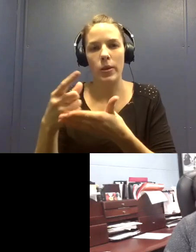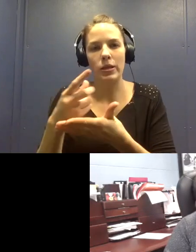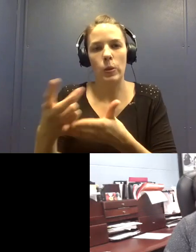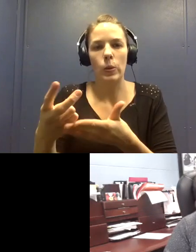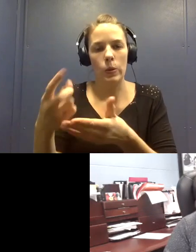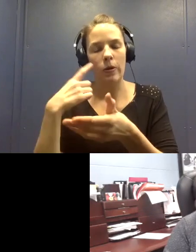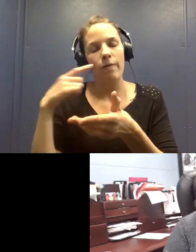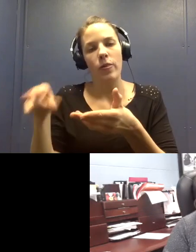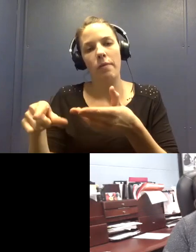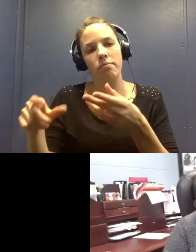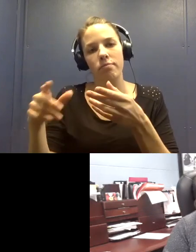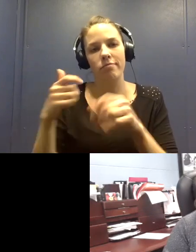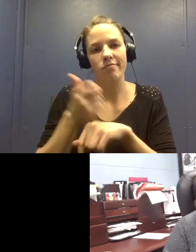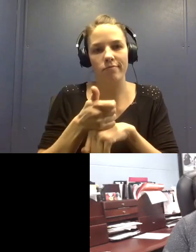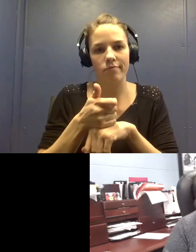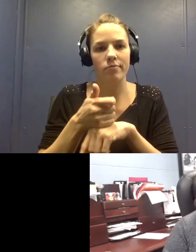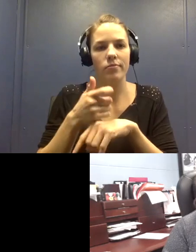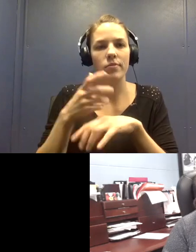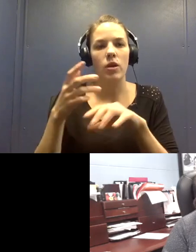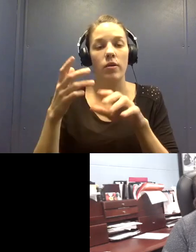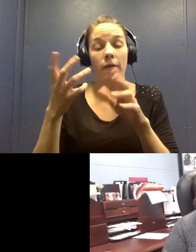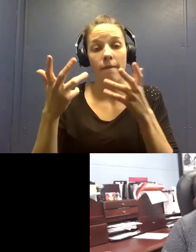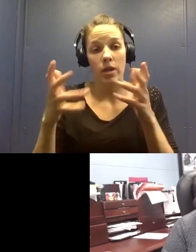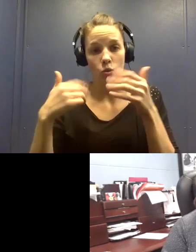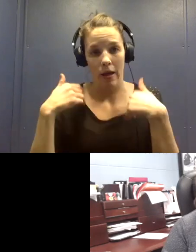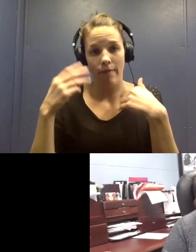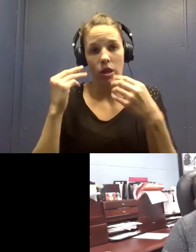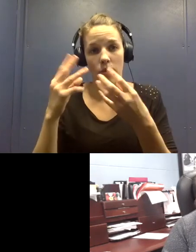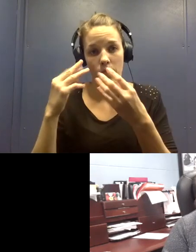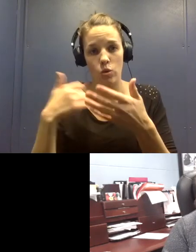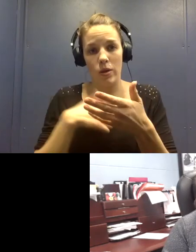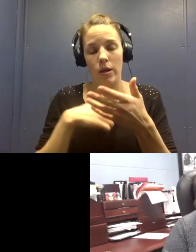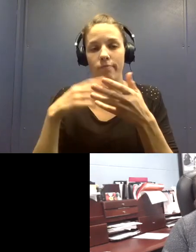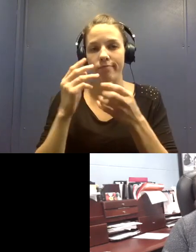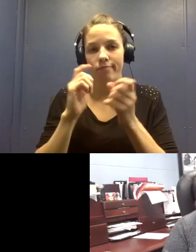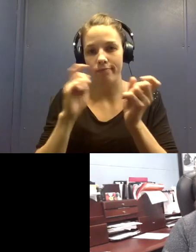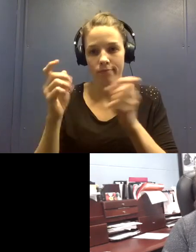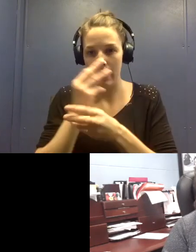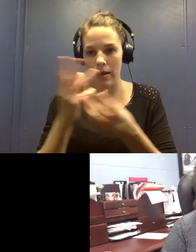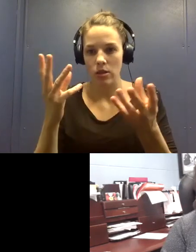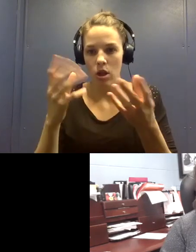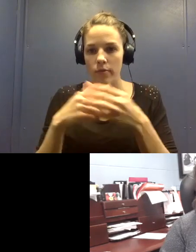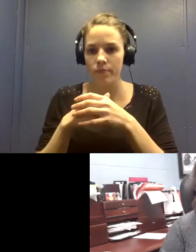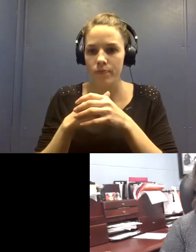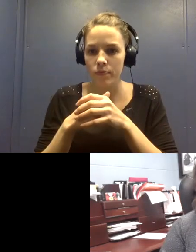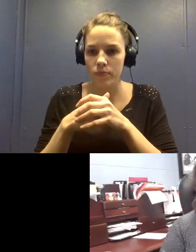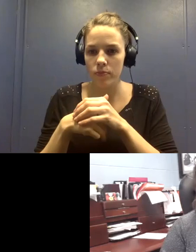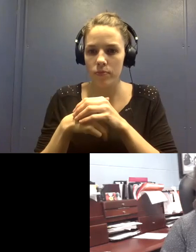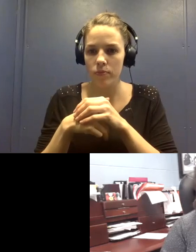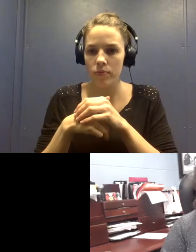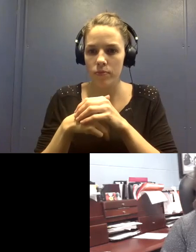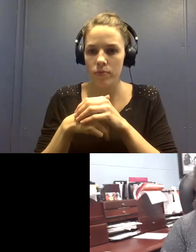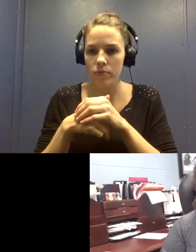for them to get set up. And once we have that information, we'll be passing it along as soon as we can.